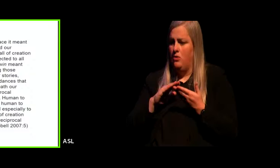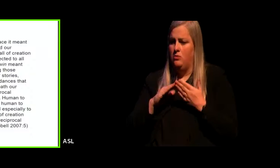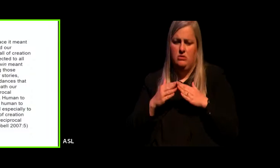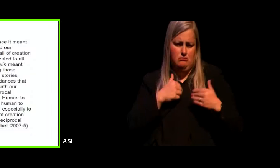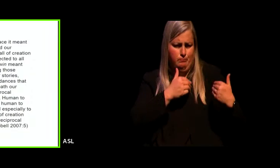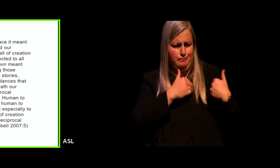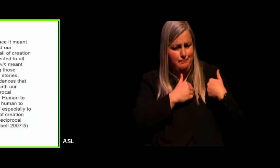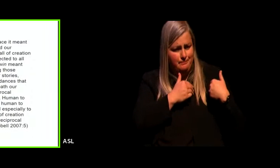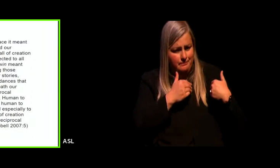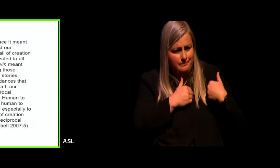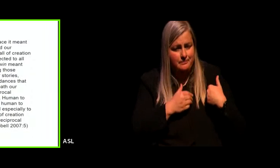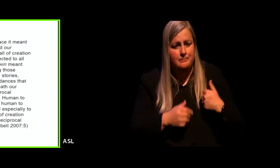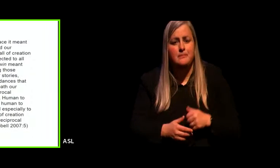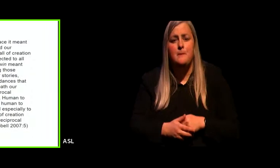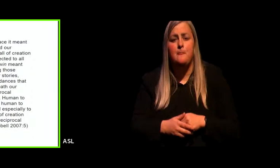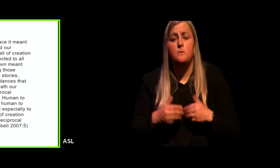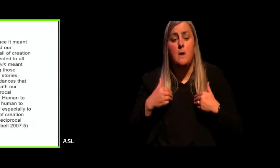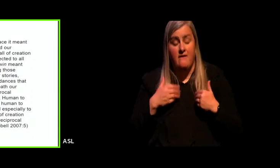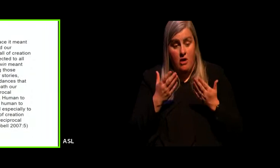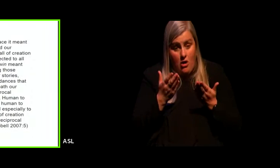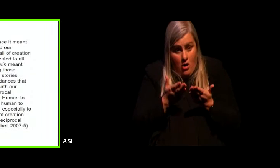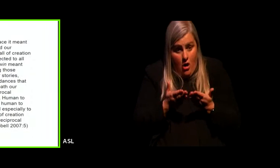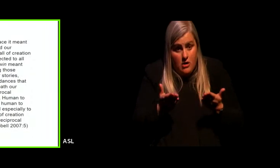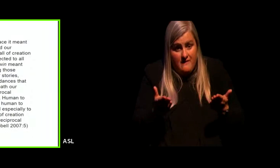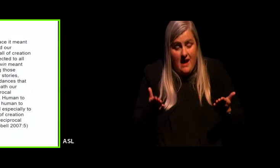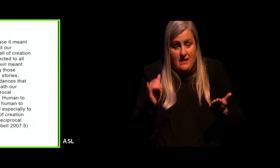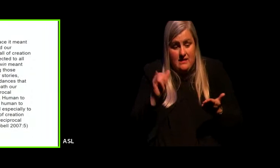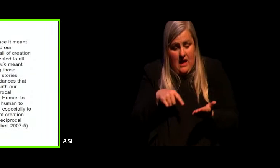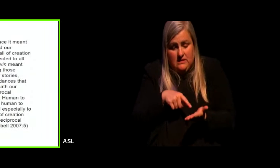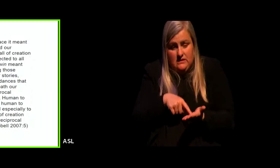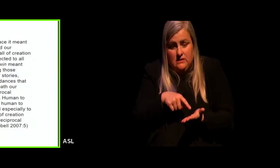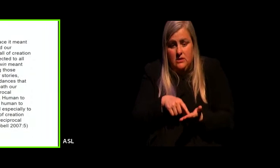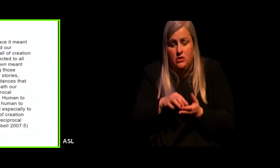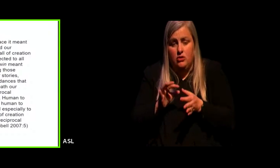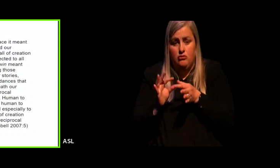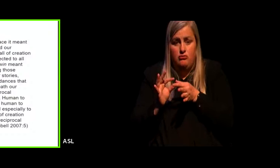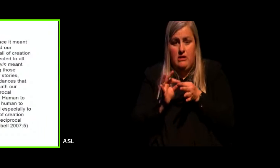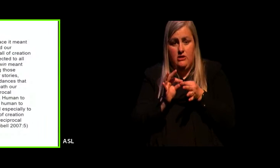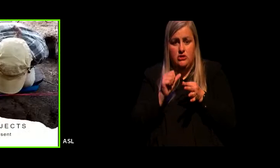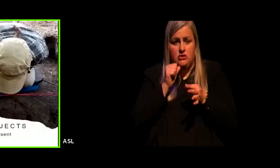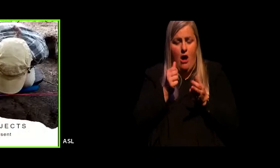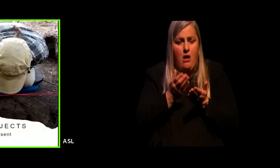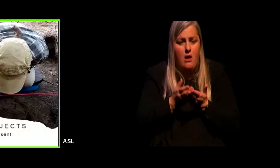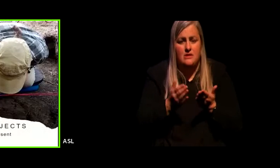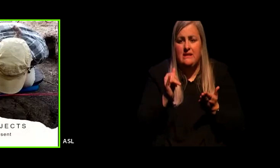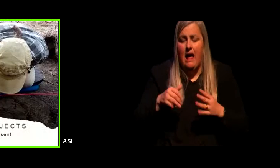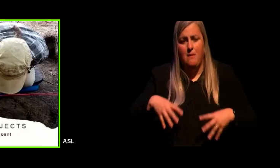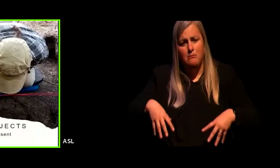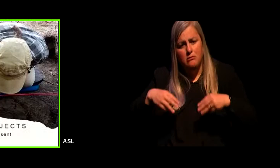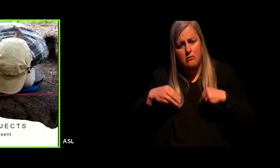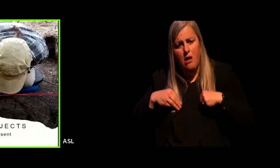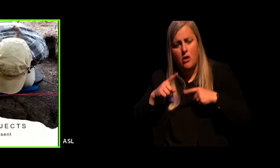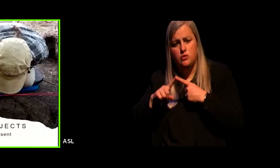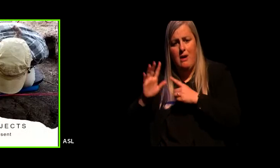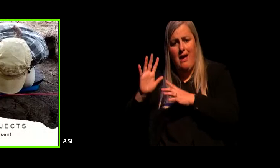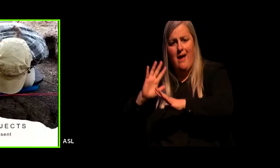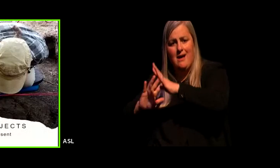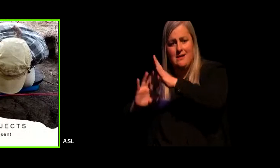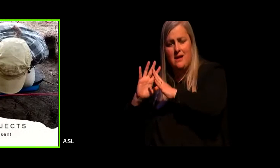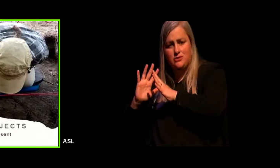So what happens when you have artifacts that are relations as opposed to objects, that are belongings of our ancestors, that are